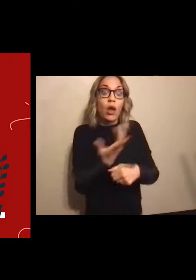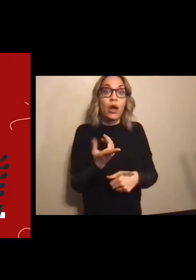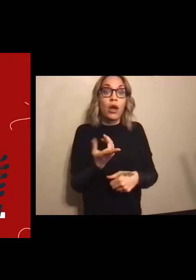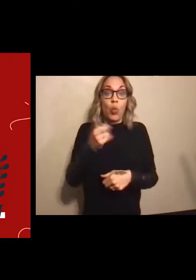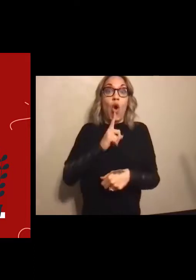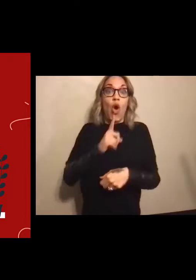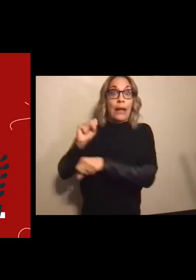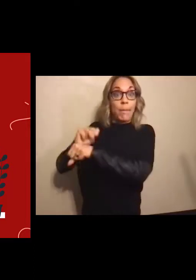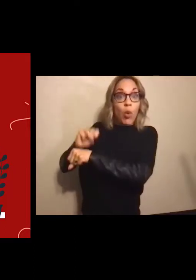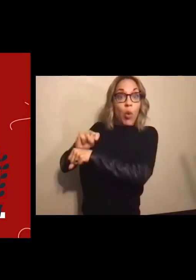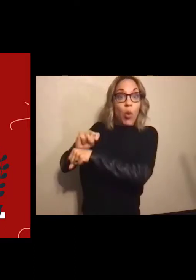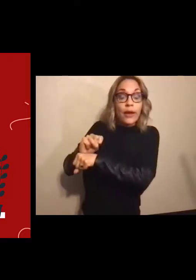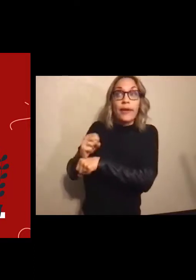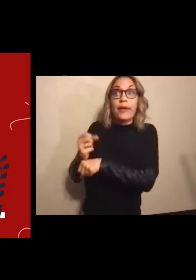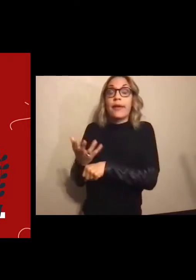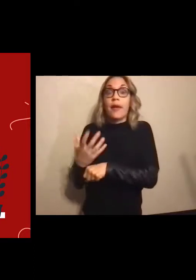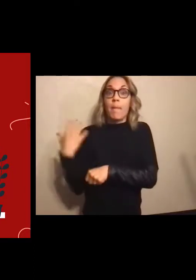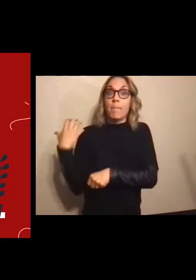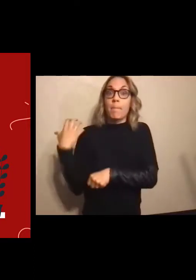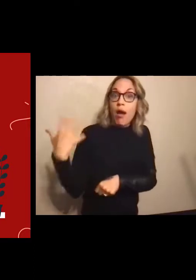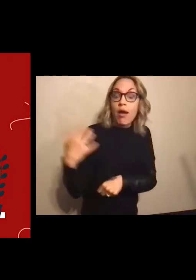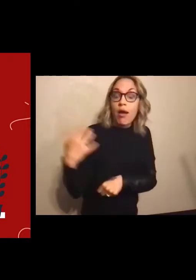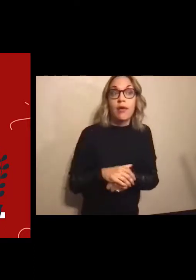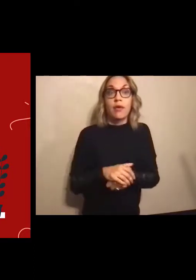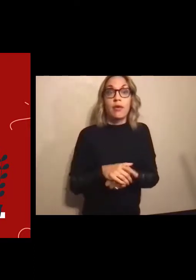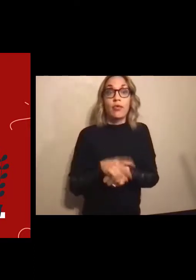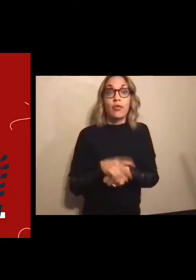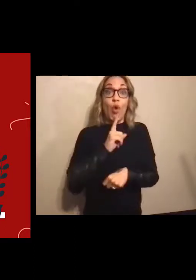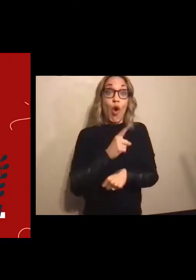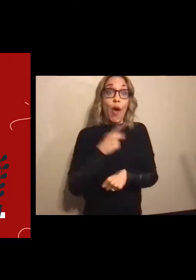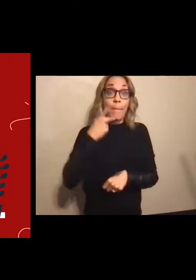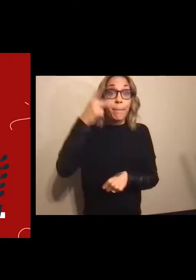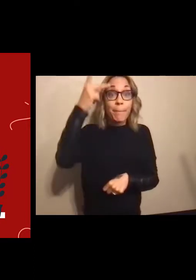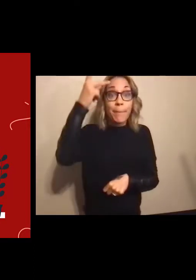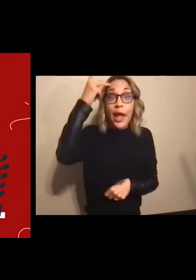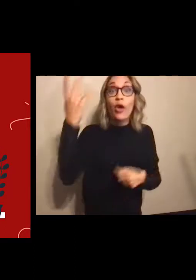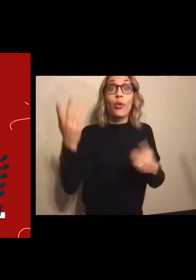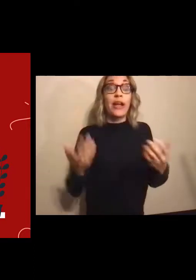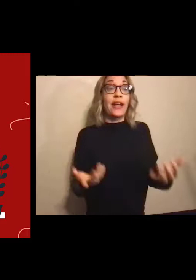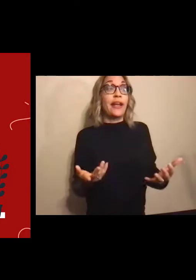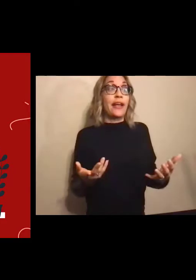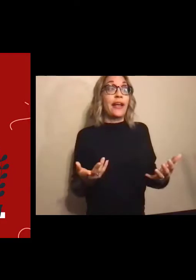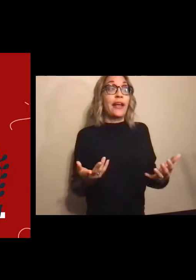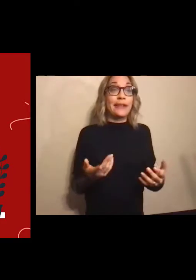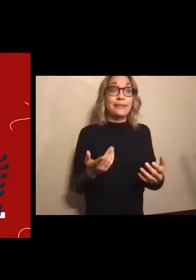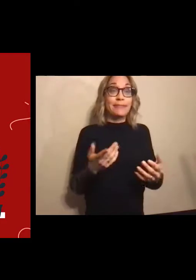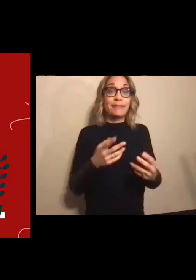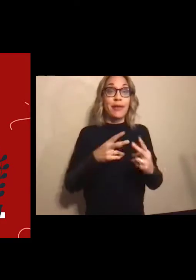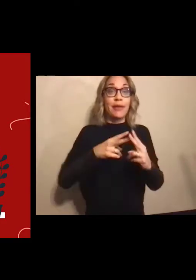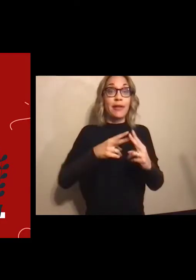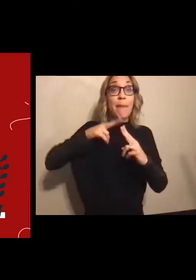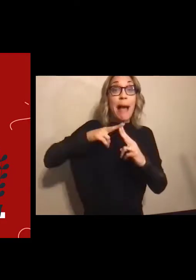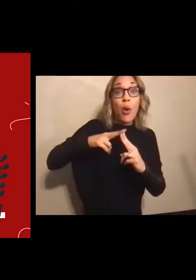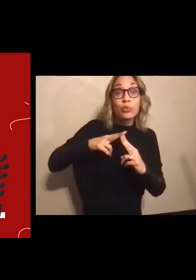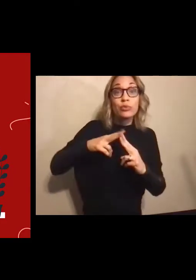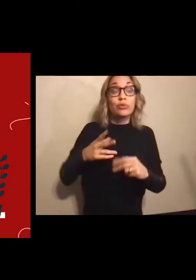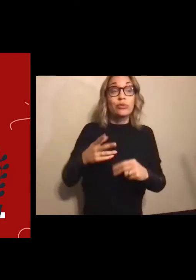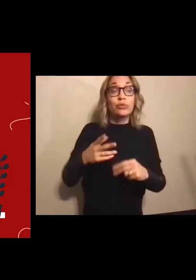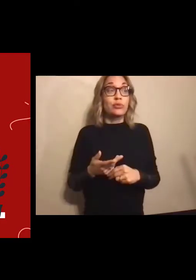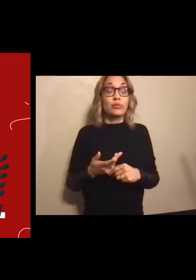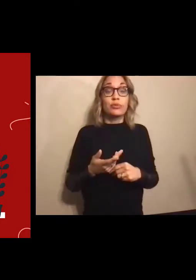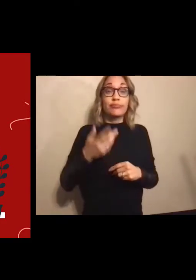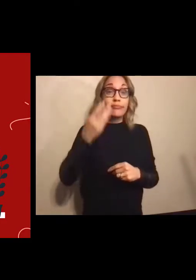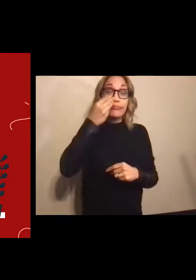If you are an employer, an employee, a parent, a